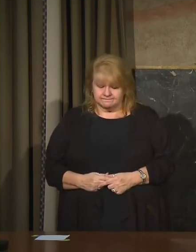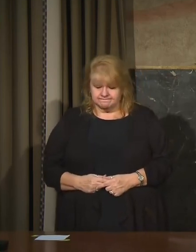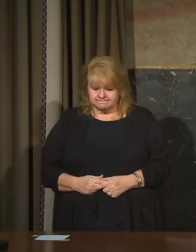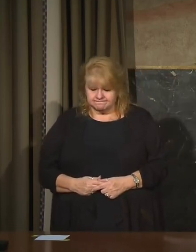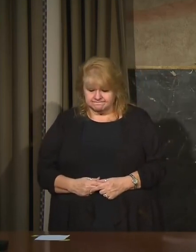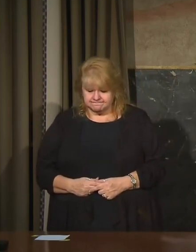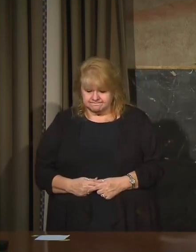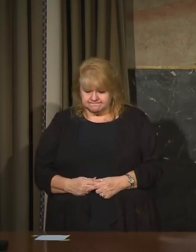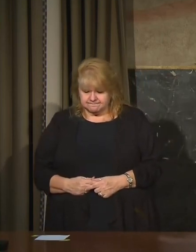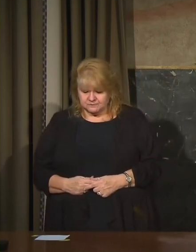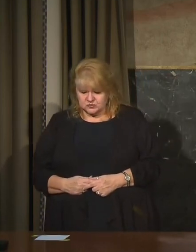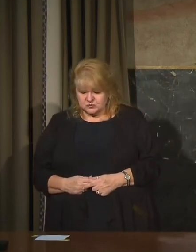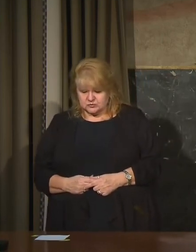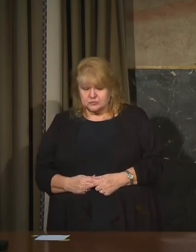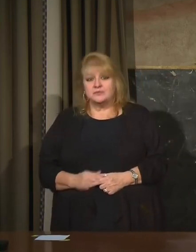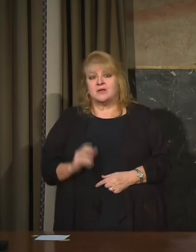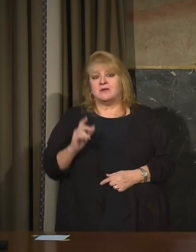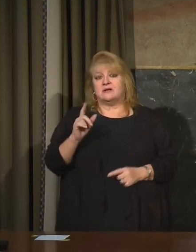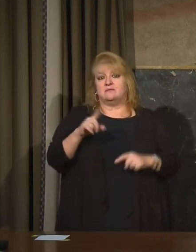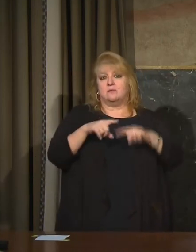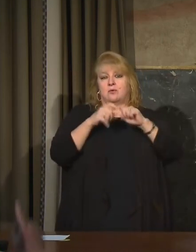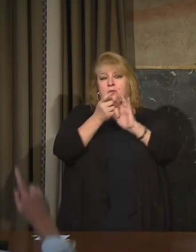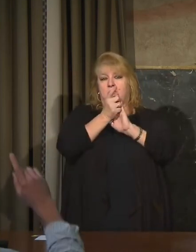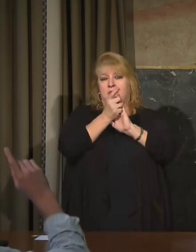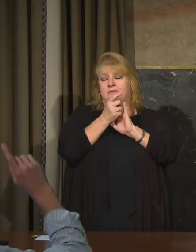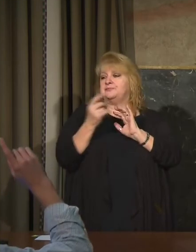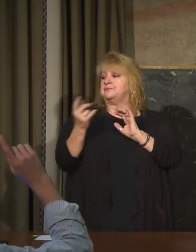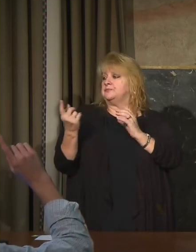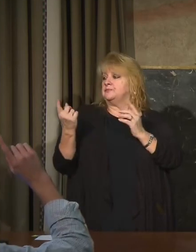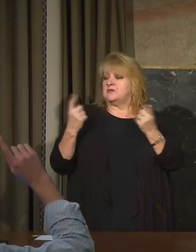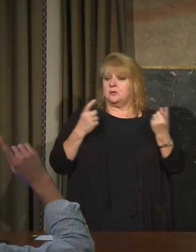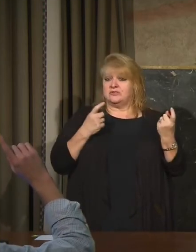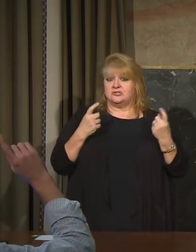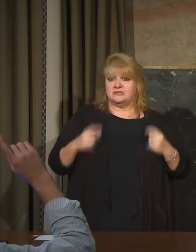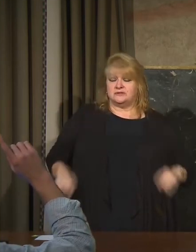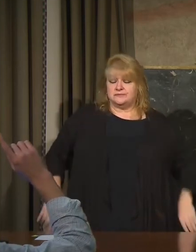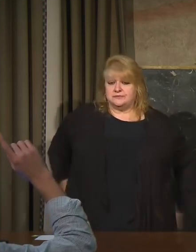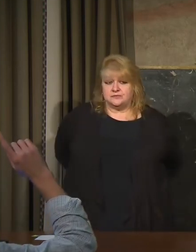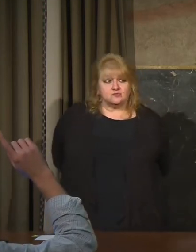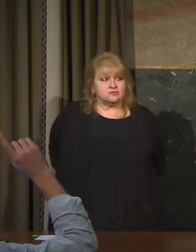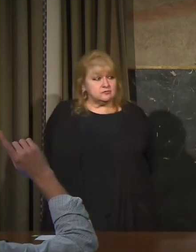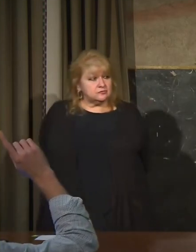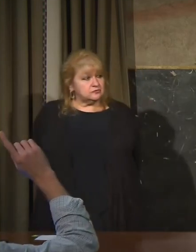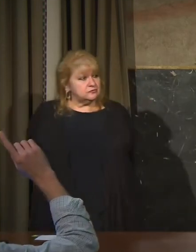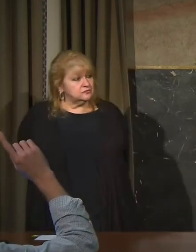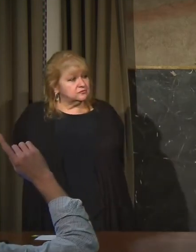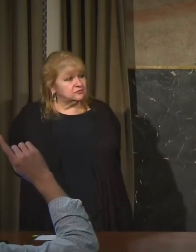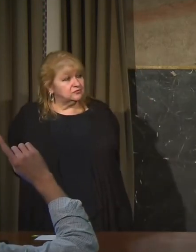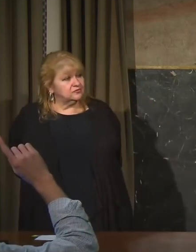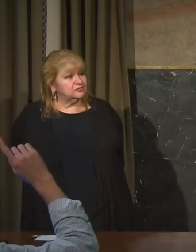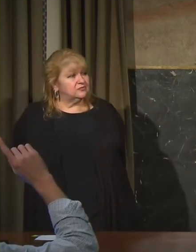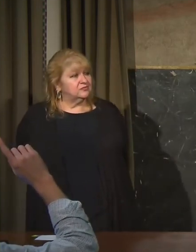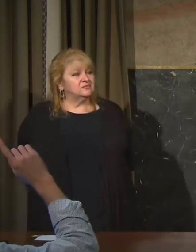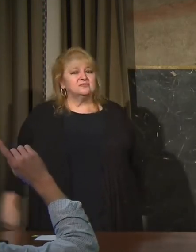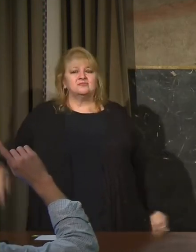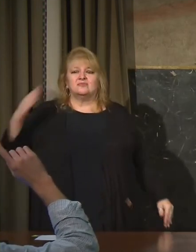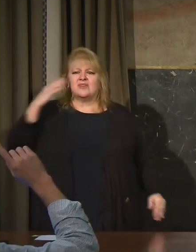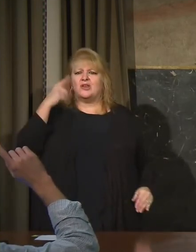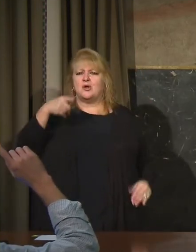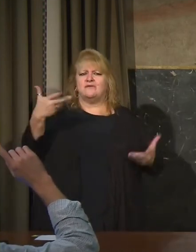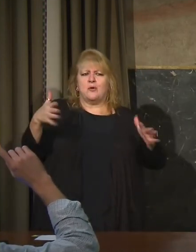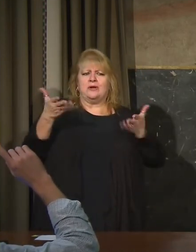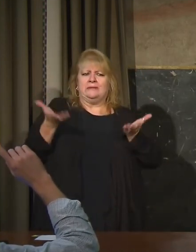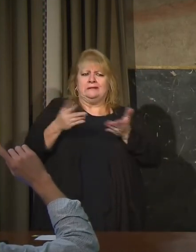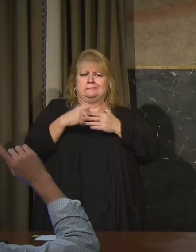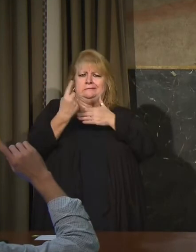Okay, I am going to pause there and take some questions for a few minutes. I know we've already been here for about 50 minutes or